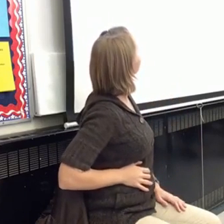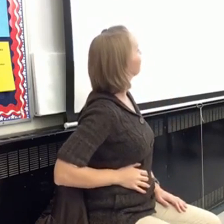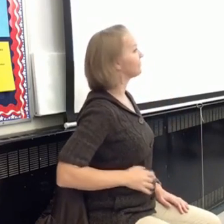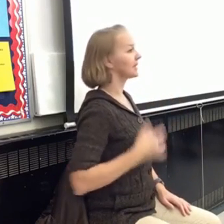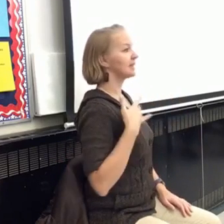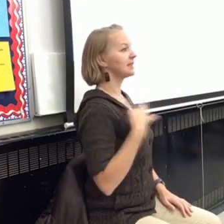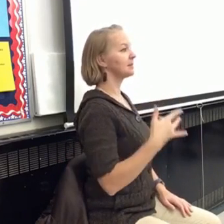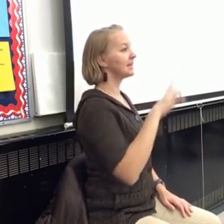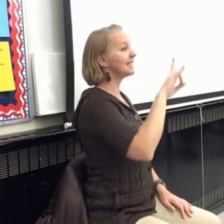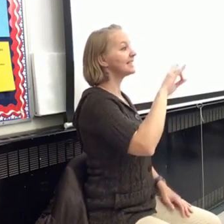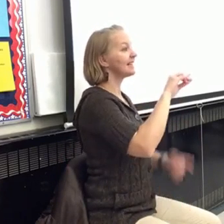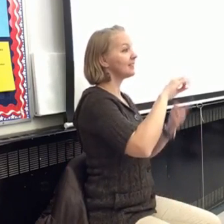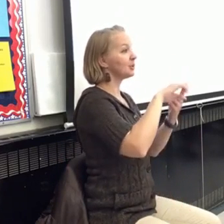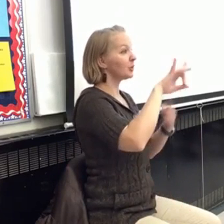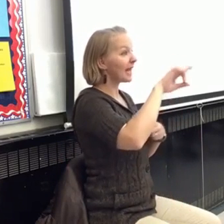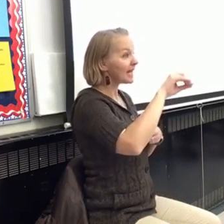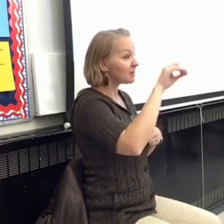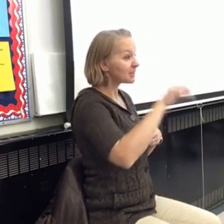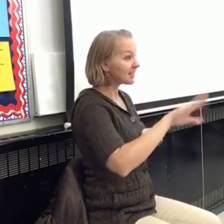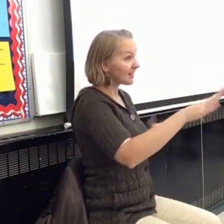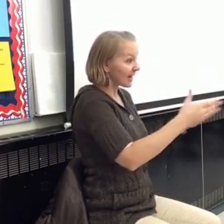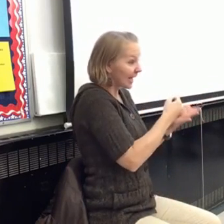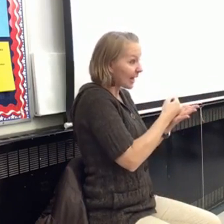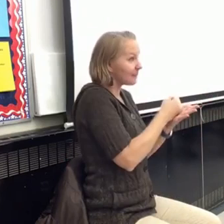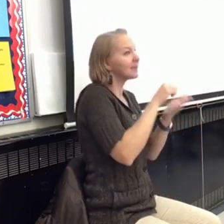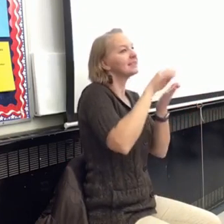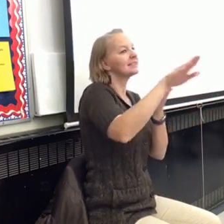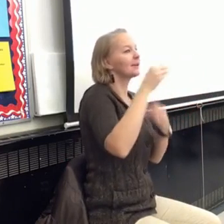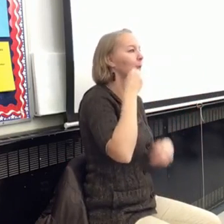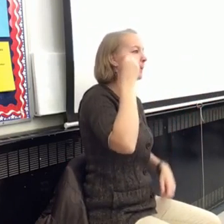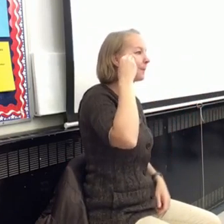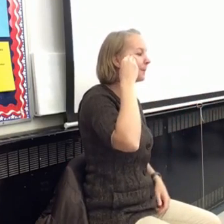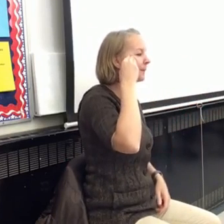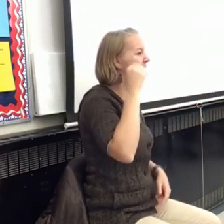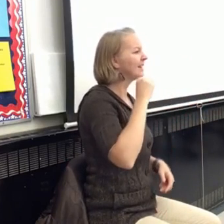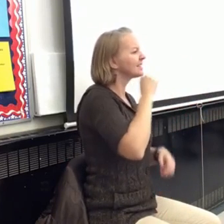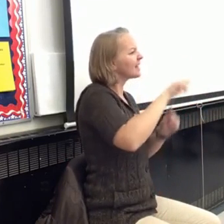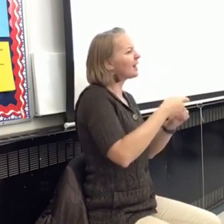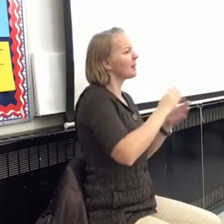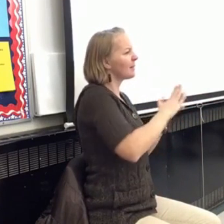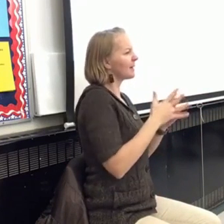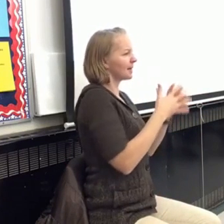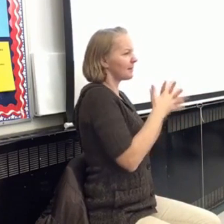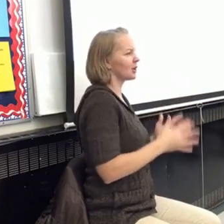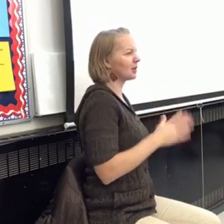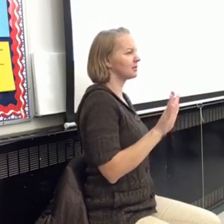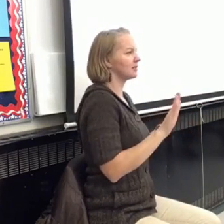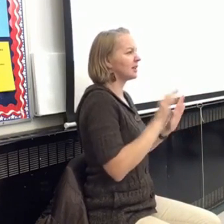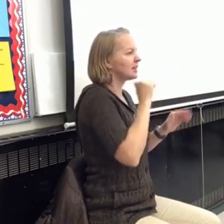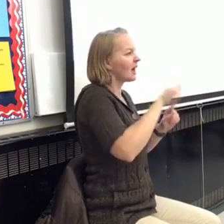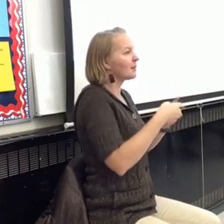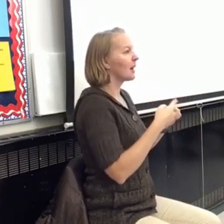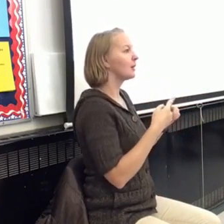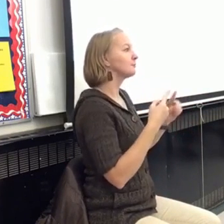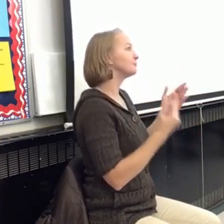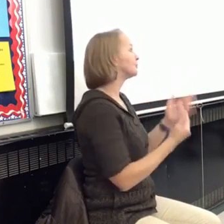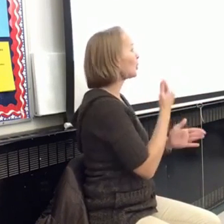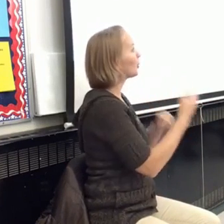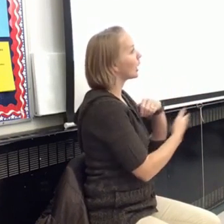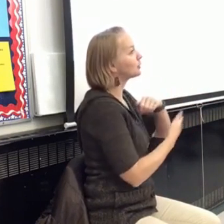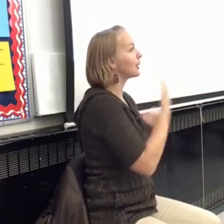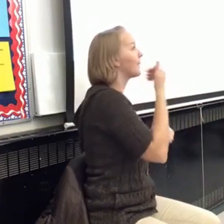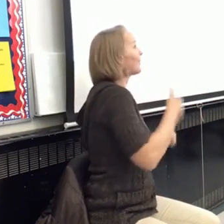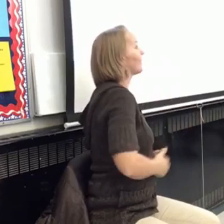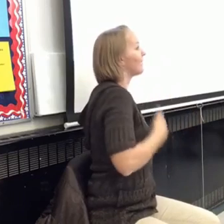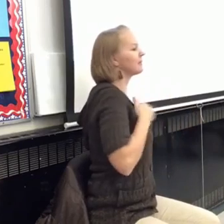Typically around 70 to 80% of their income went right back to their families. It was not about becoming American. It was not about immigrating to a new country and having a better